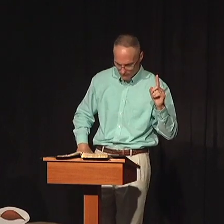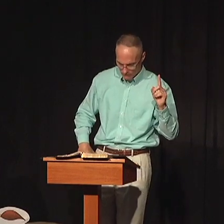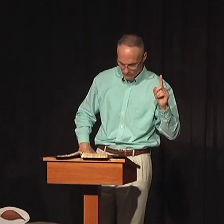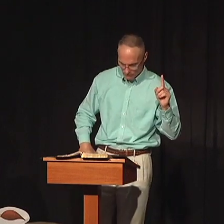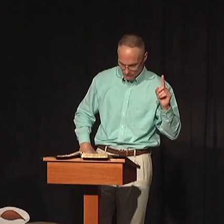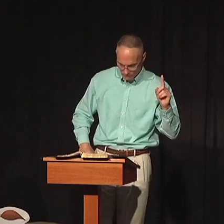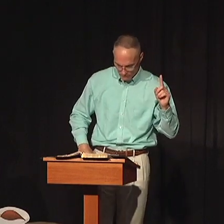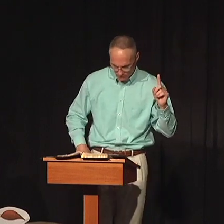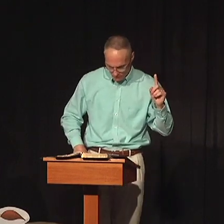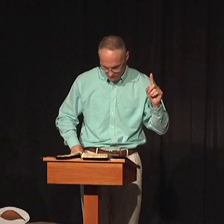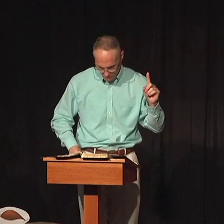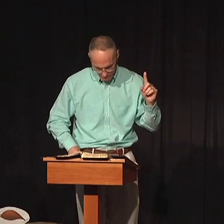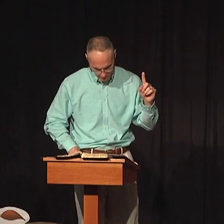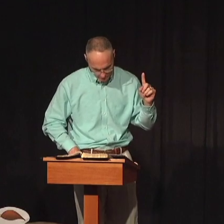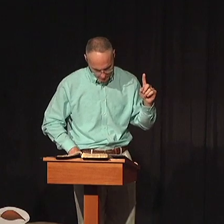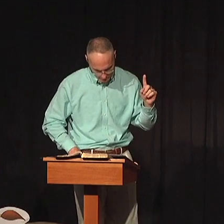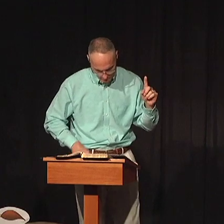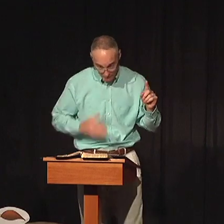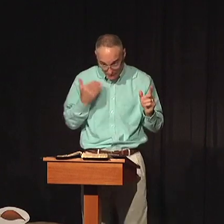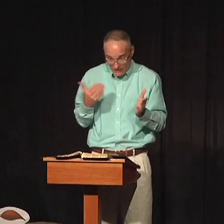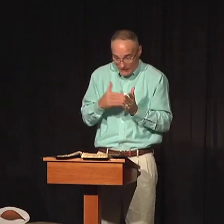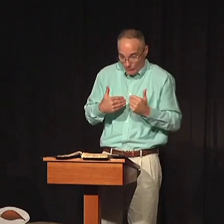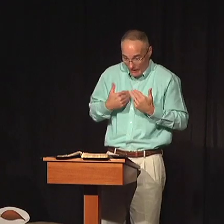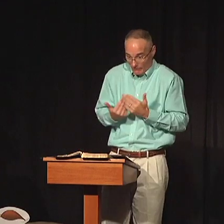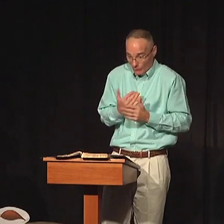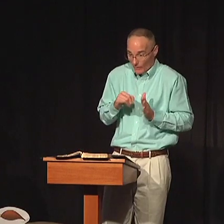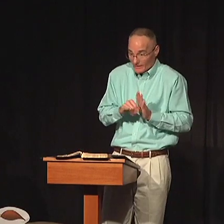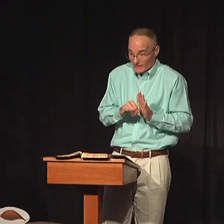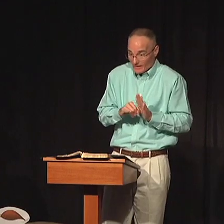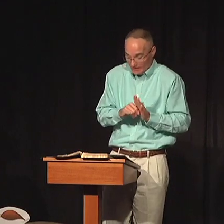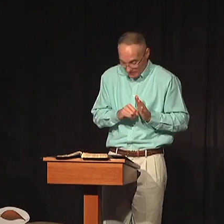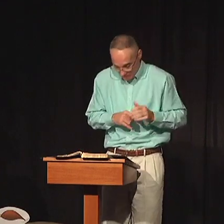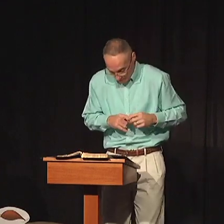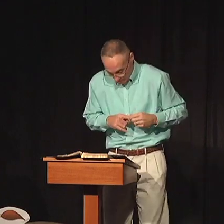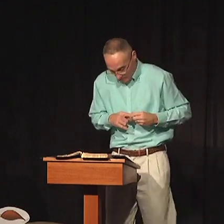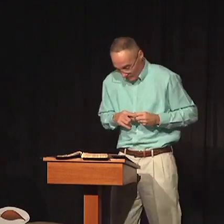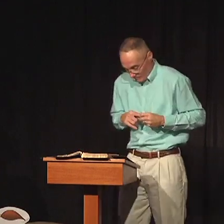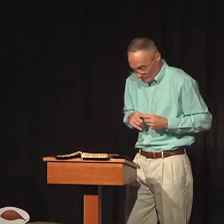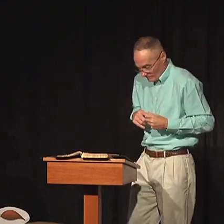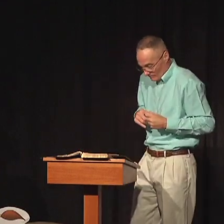nothing before the Lord. And once again, we have a new identity.